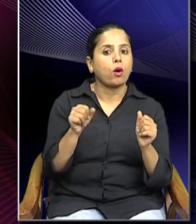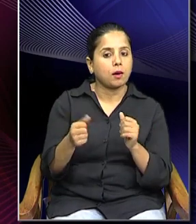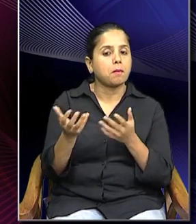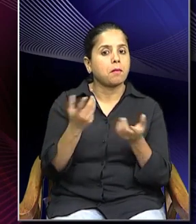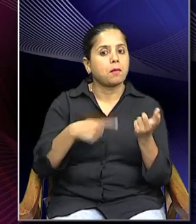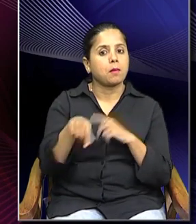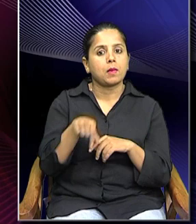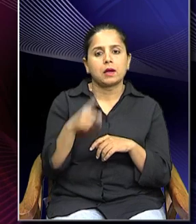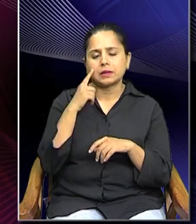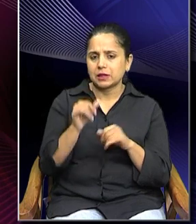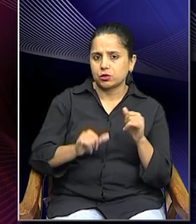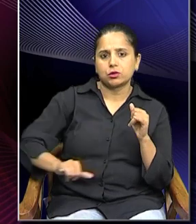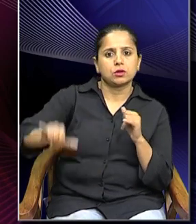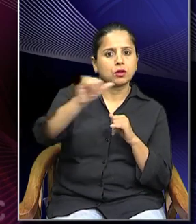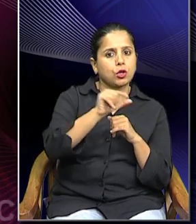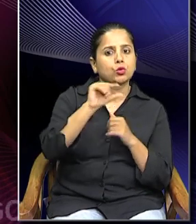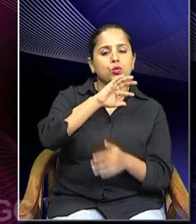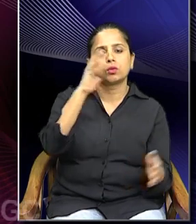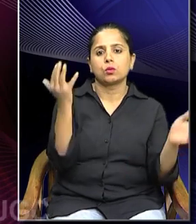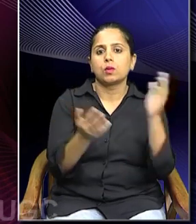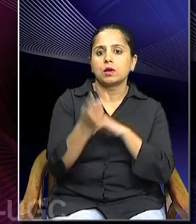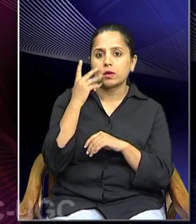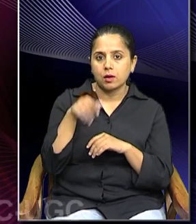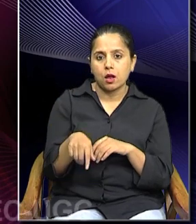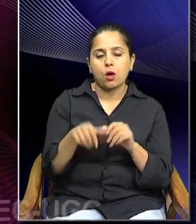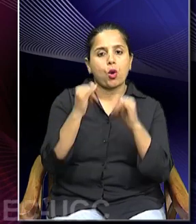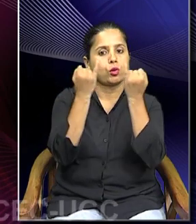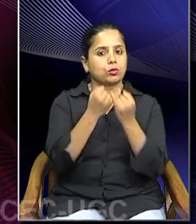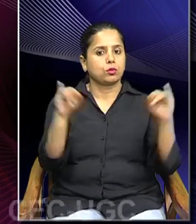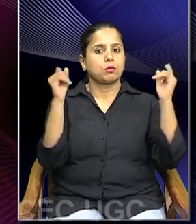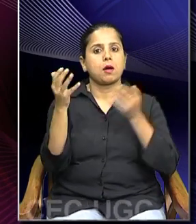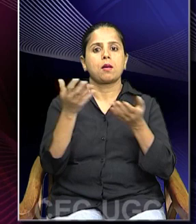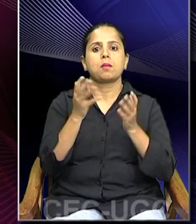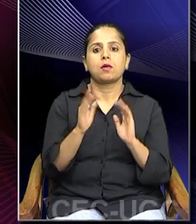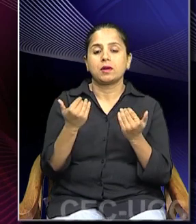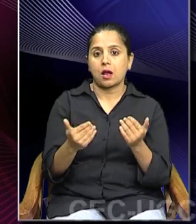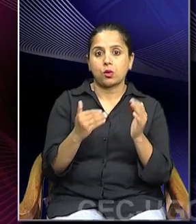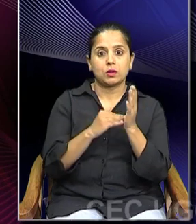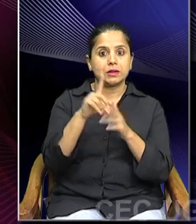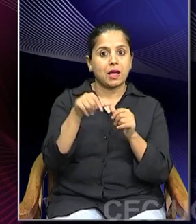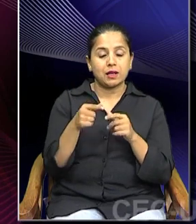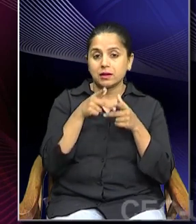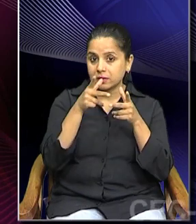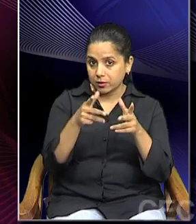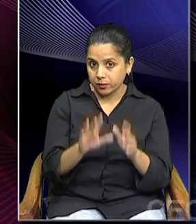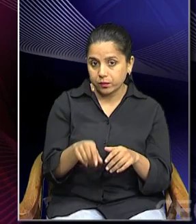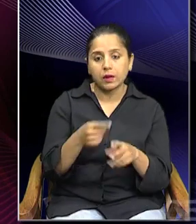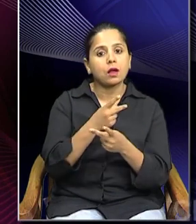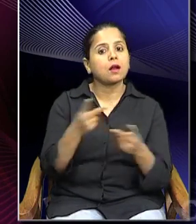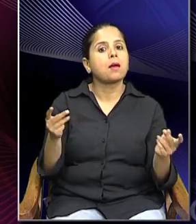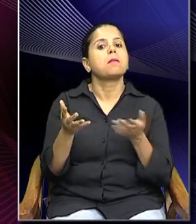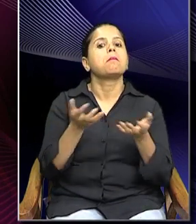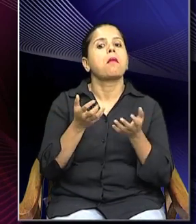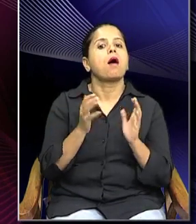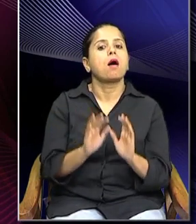was a uniform, universal, autonomous market. Now, Zelizer is saying that there are multiple